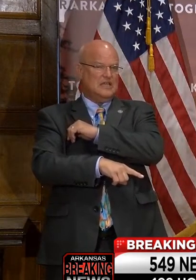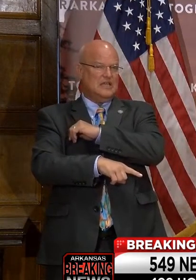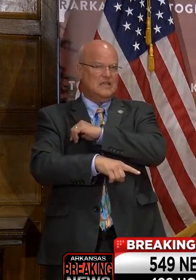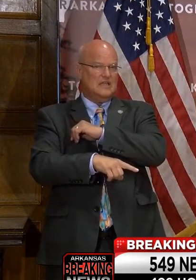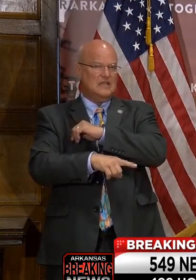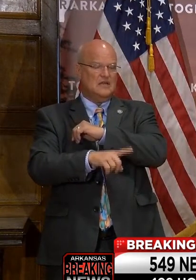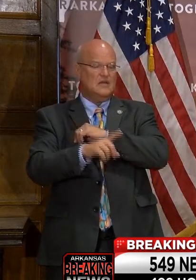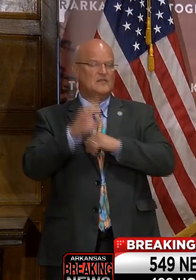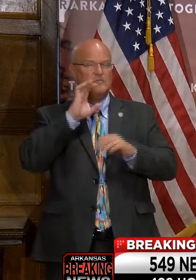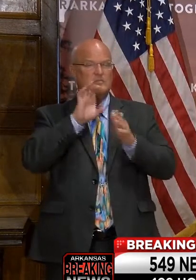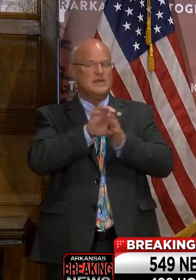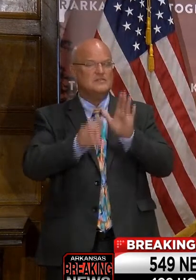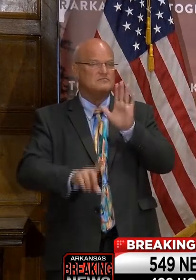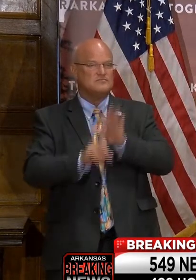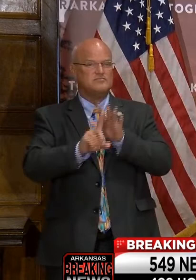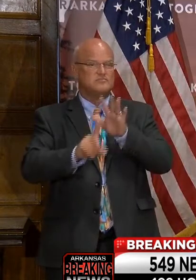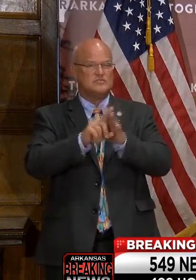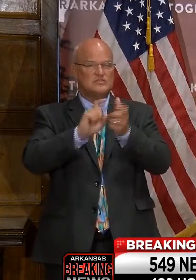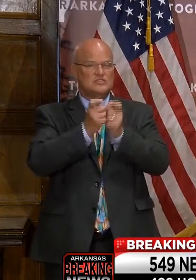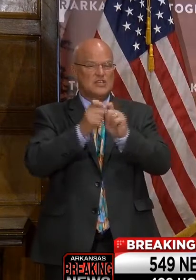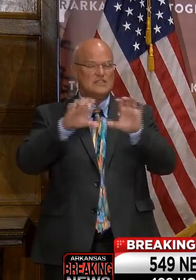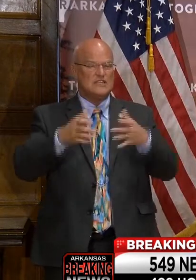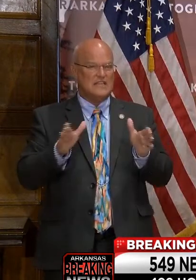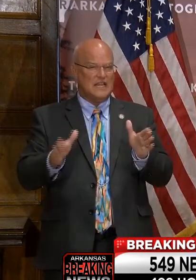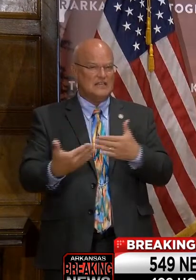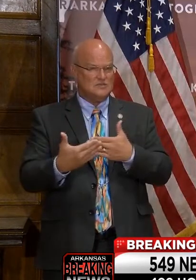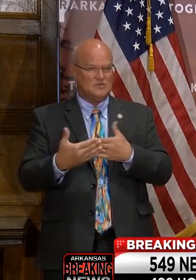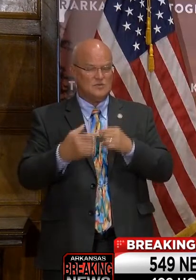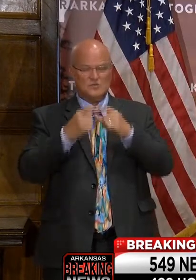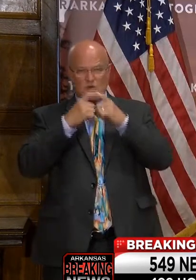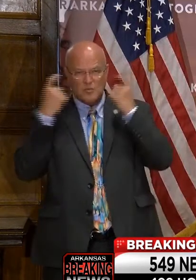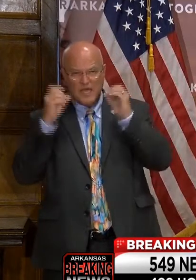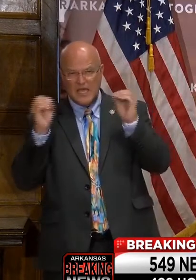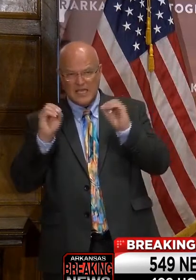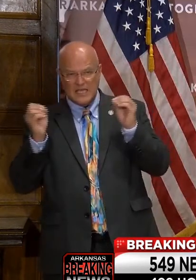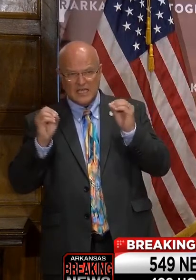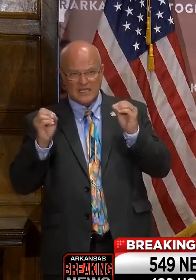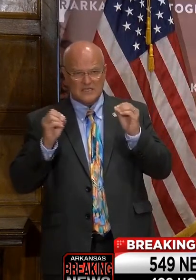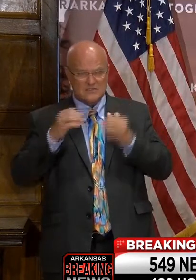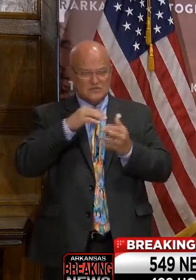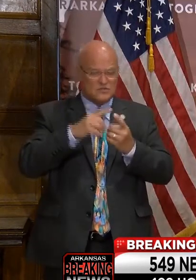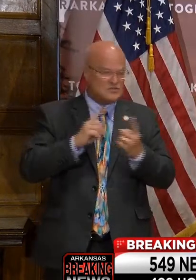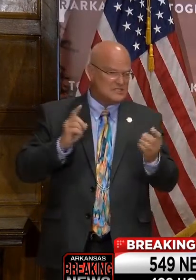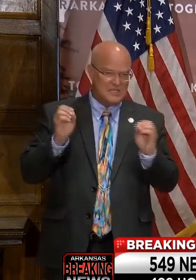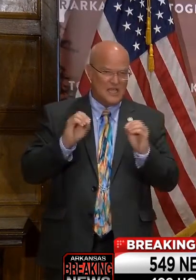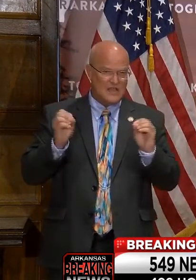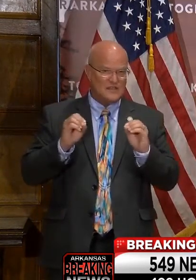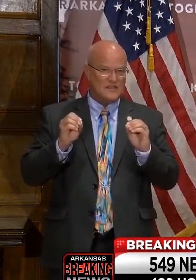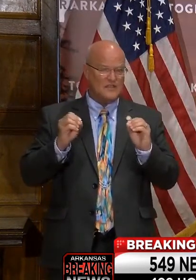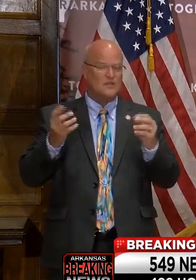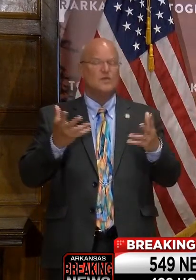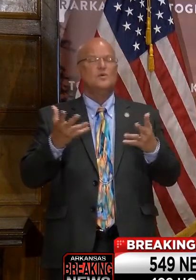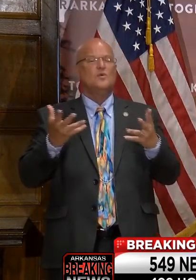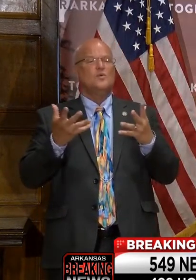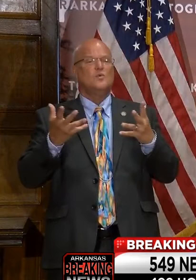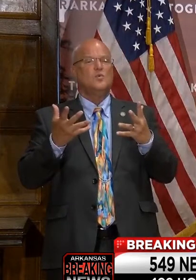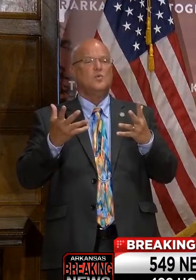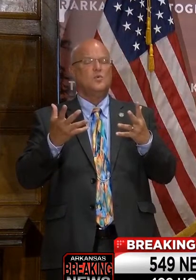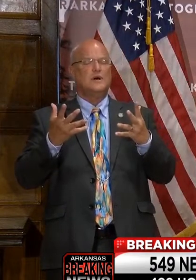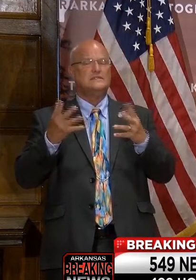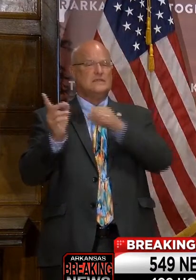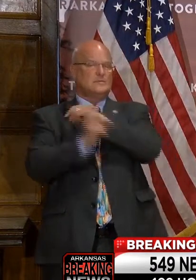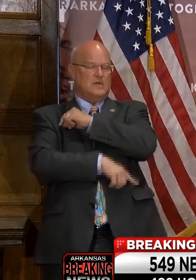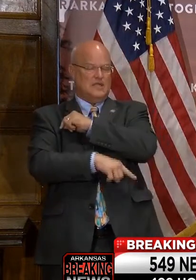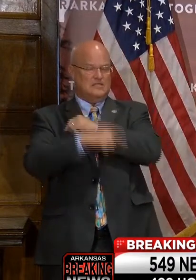start coming up of changing classrooms, no masks, no distancing? What's the